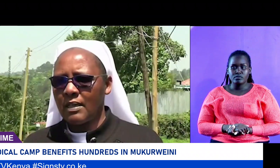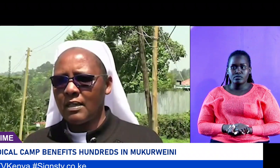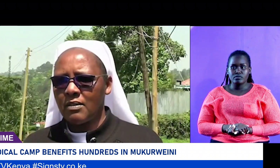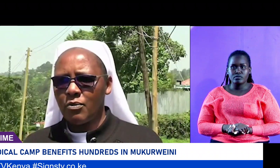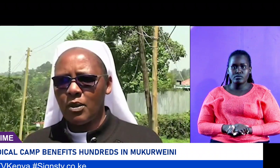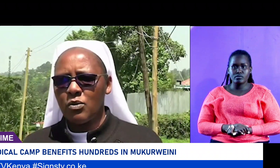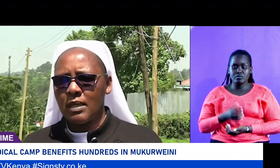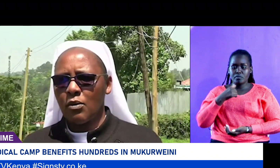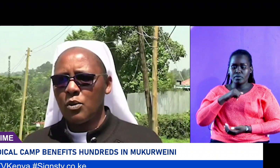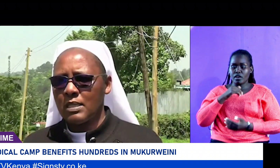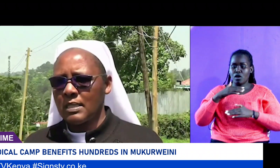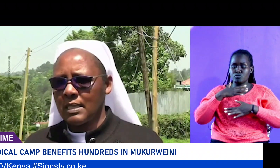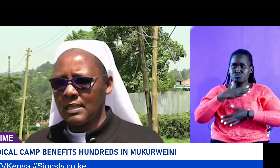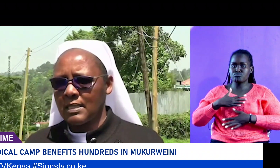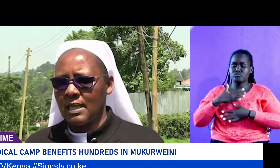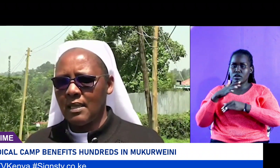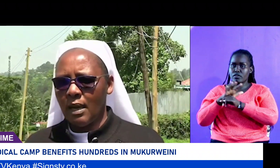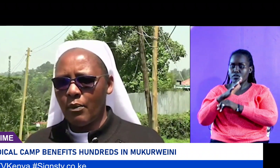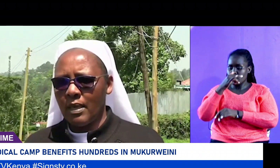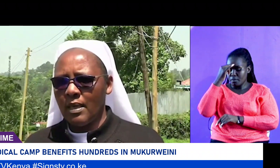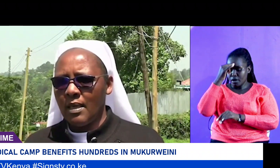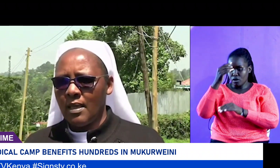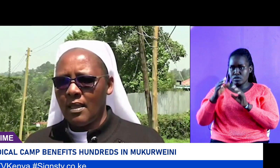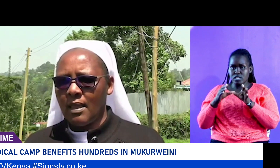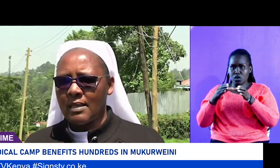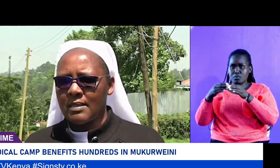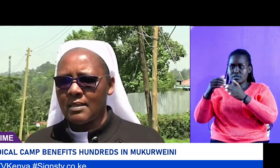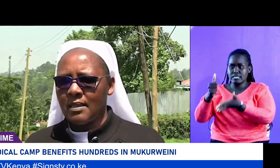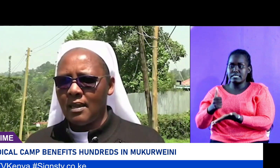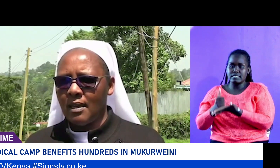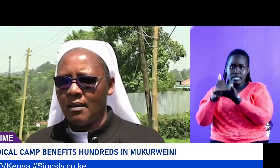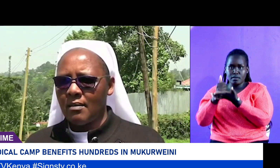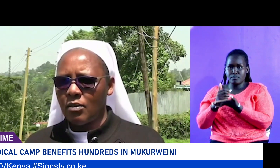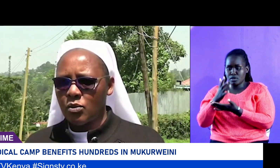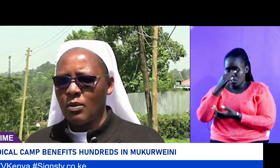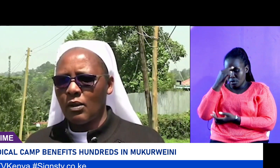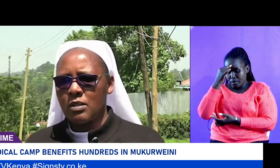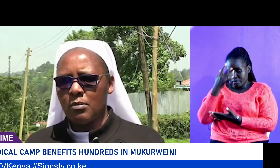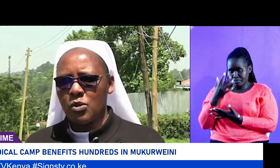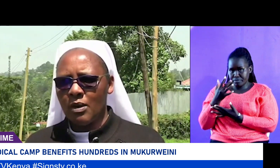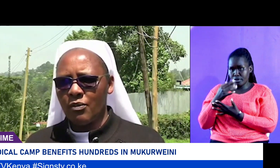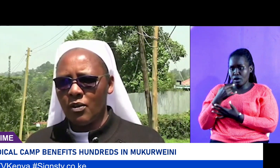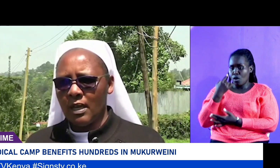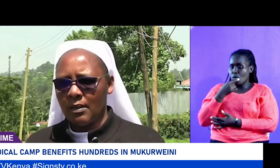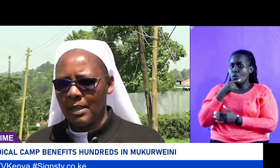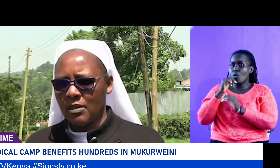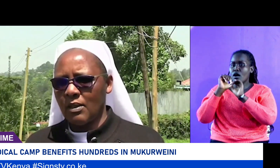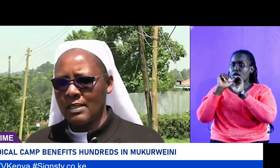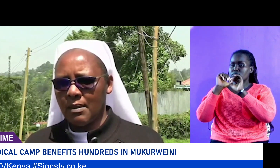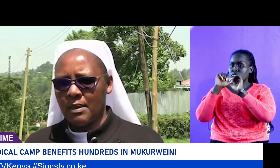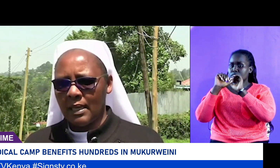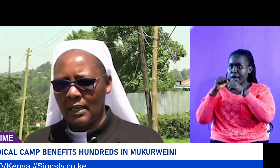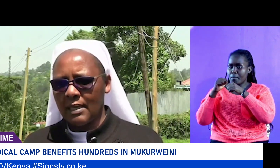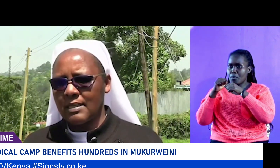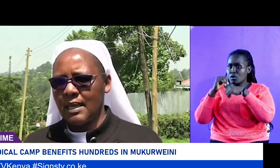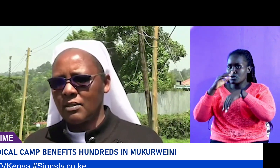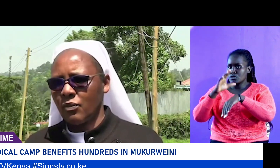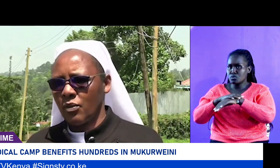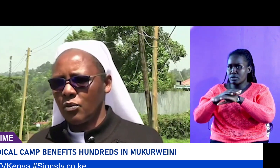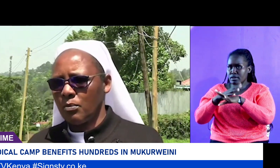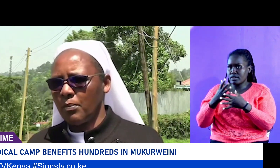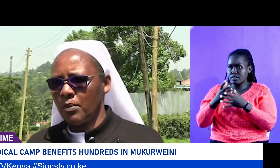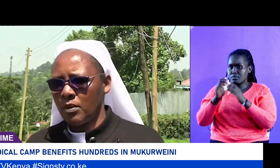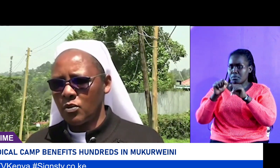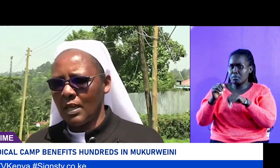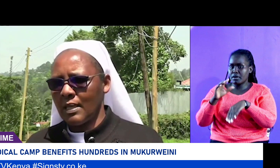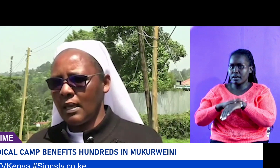We are very grateful because the community is assisted in a way that those who are not able to afford at a particular time, they can get drugs